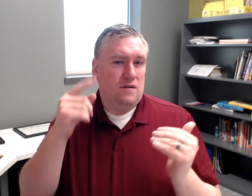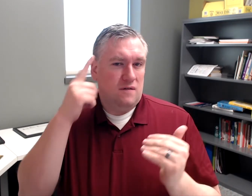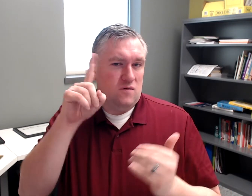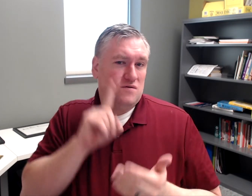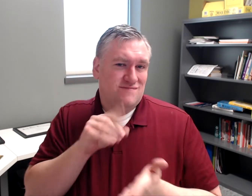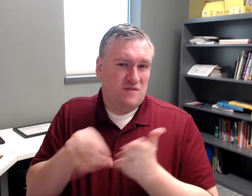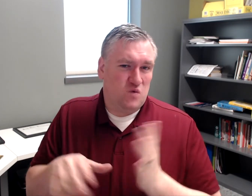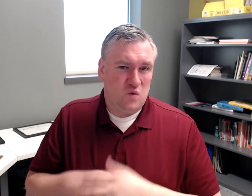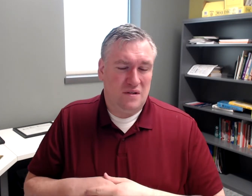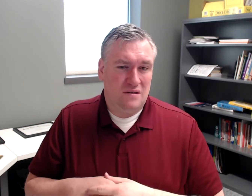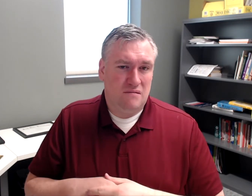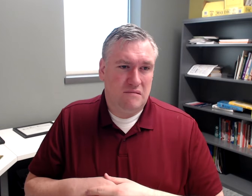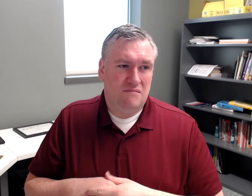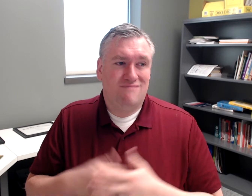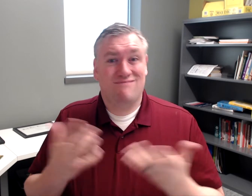about a fourth grade reading level.